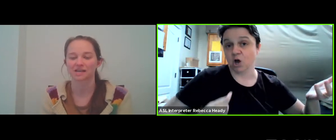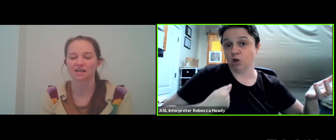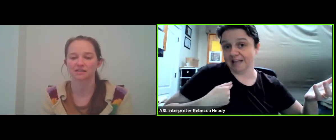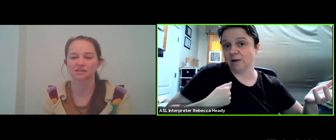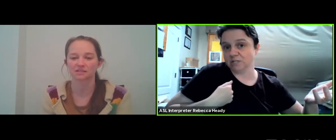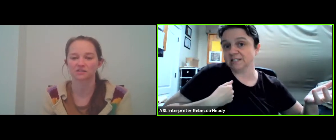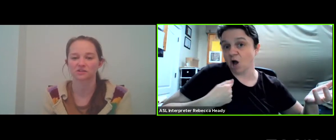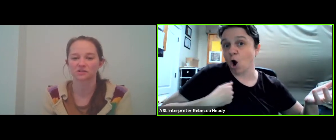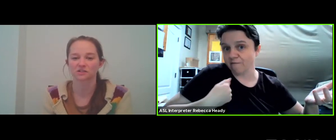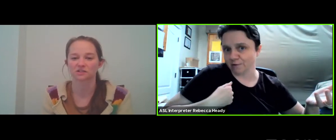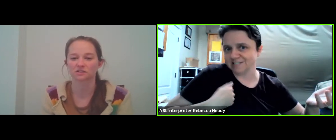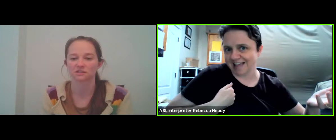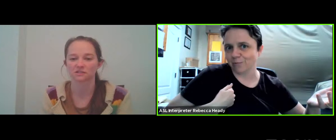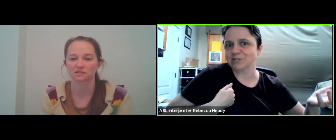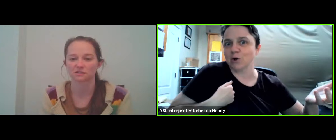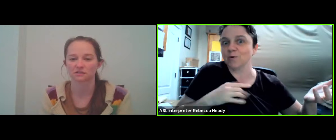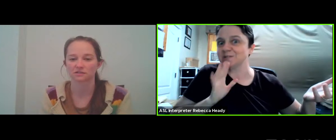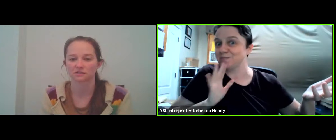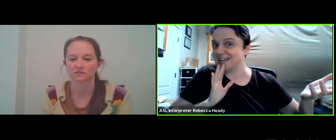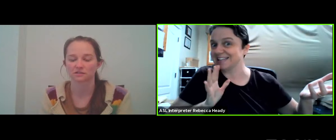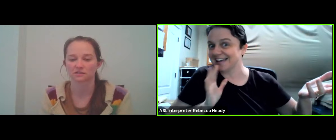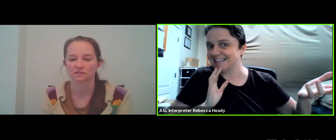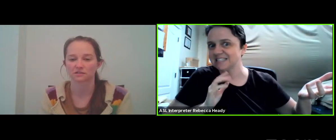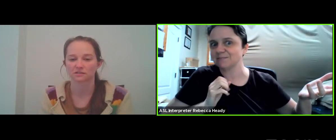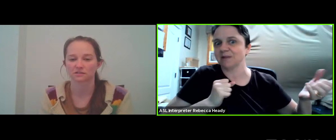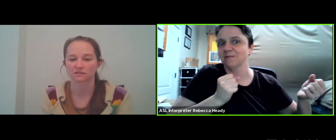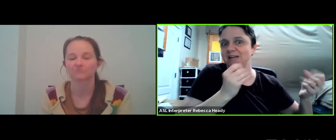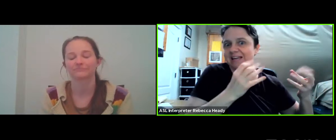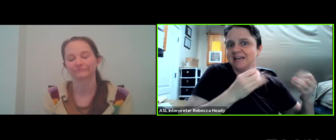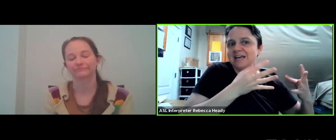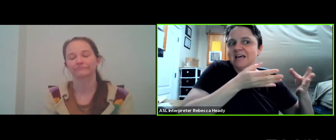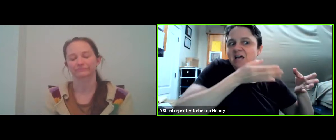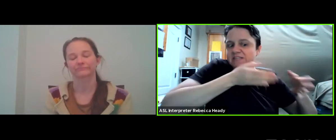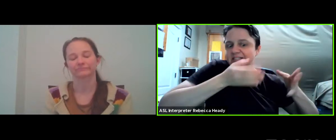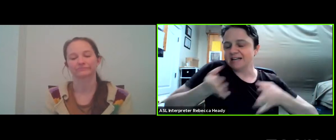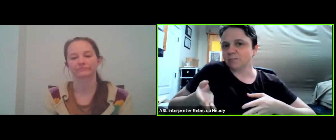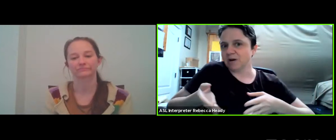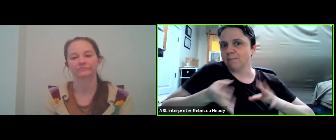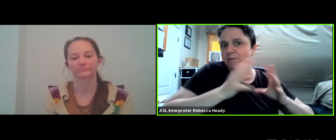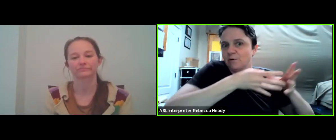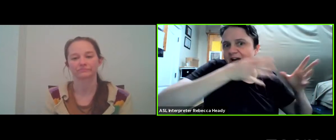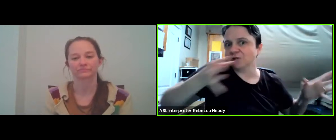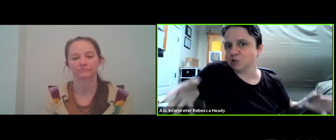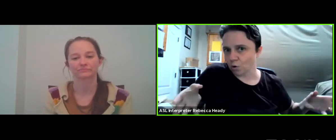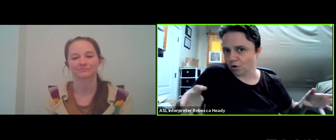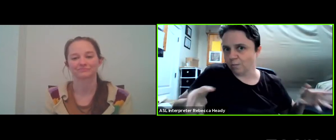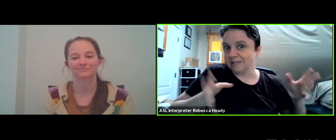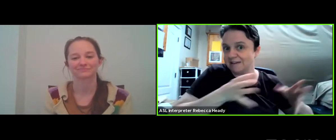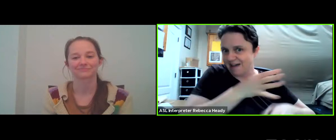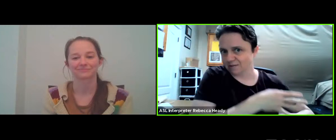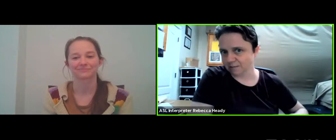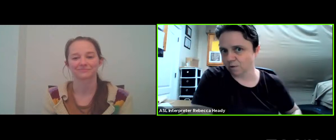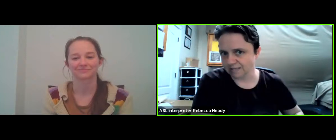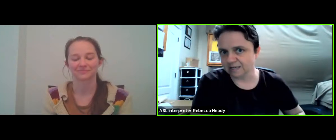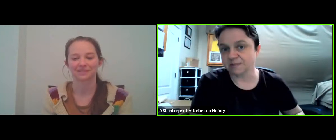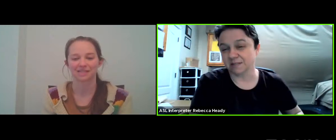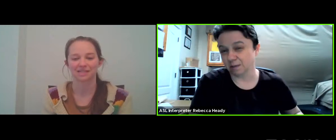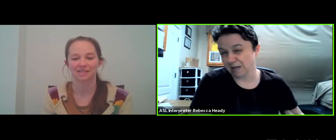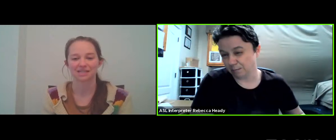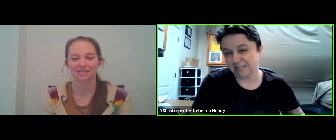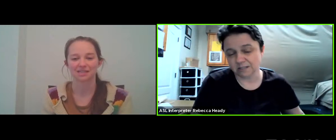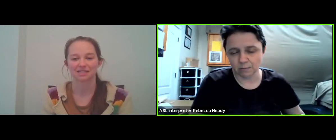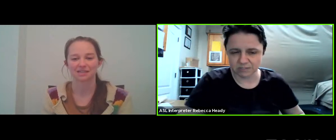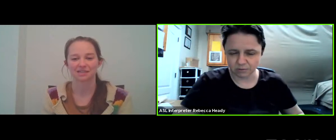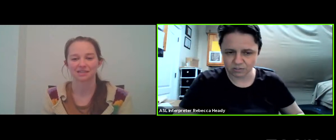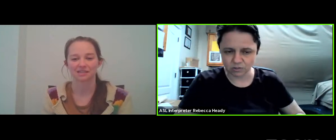English because it's our first language. So we speak like this, but we get the signs put in, but they're in English order and we leave out some concepts